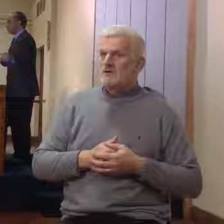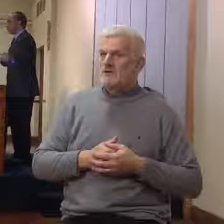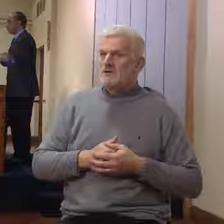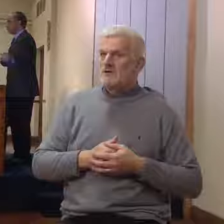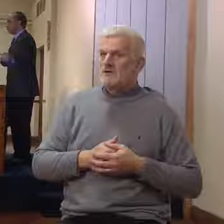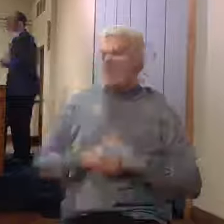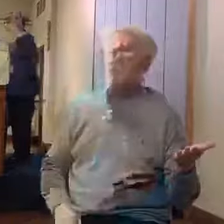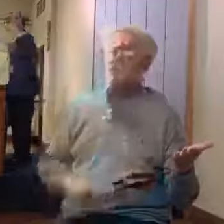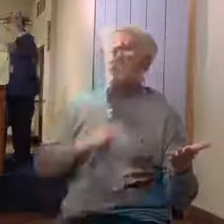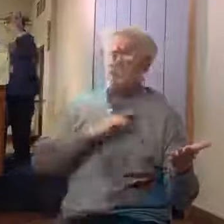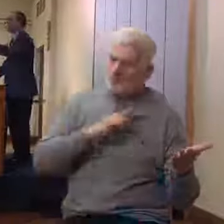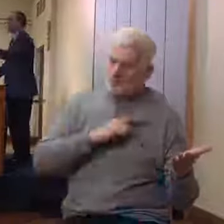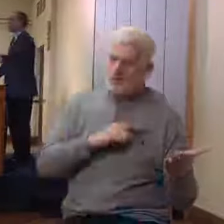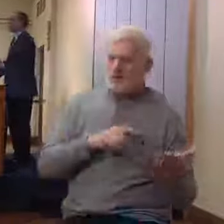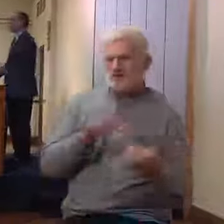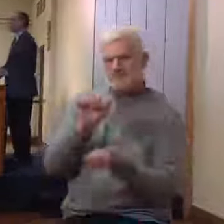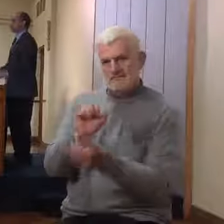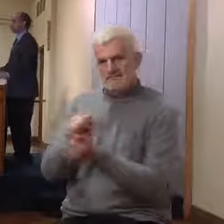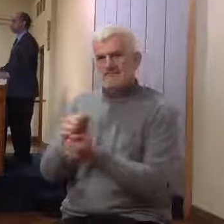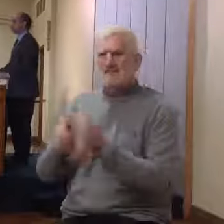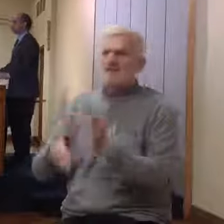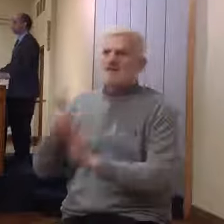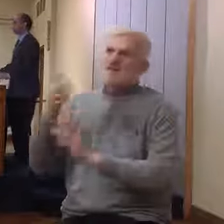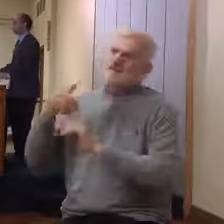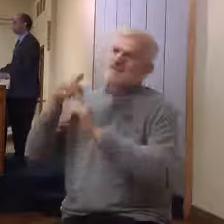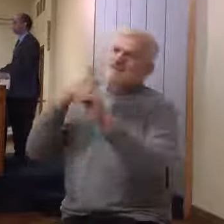that's why he was sent to Rome